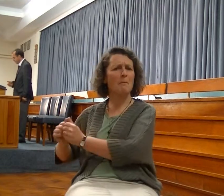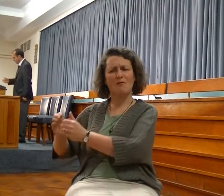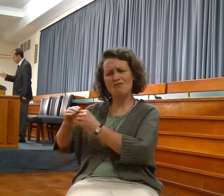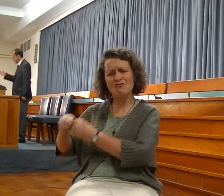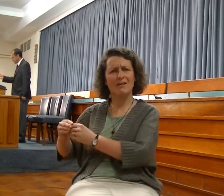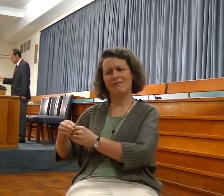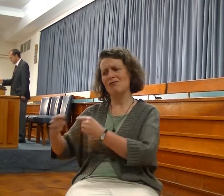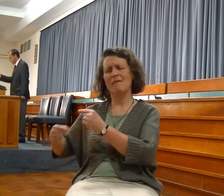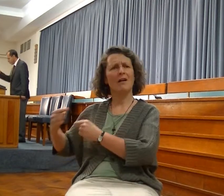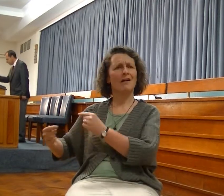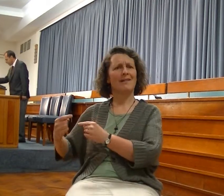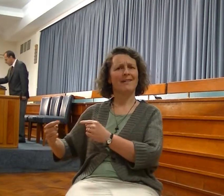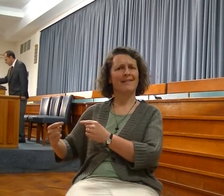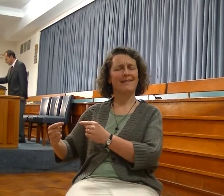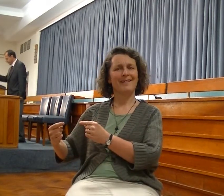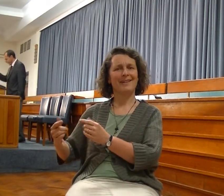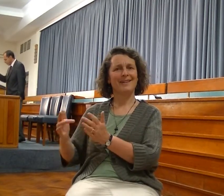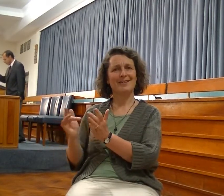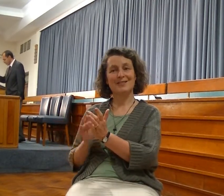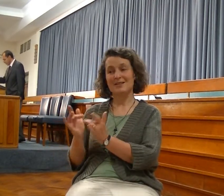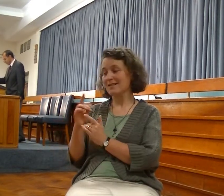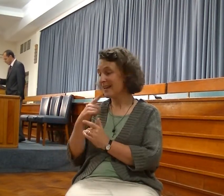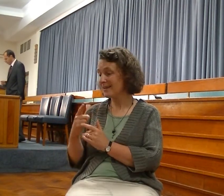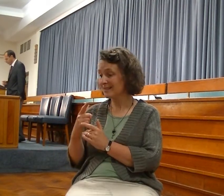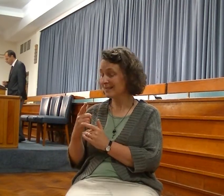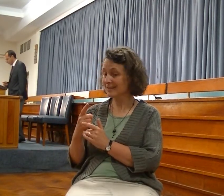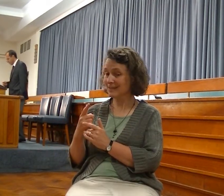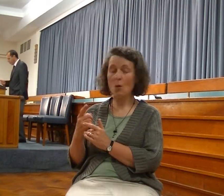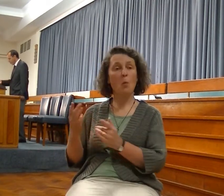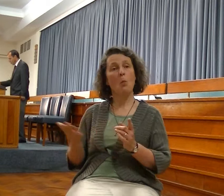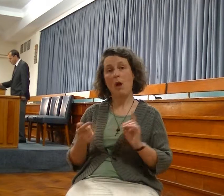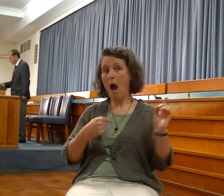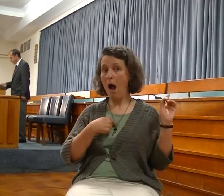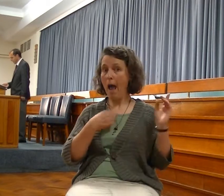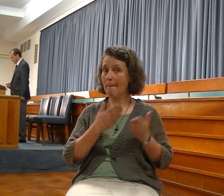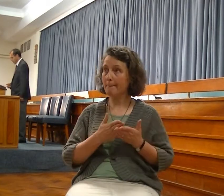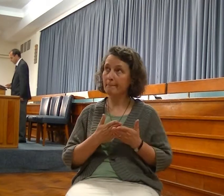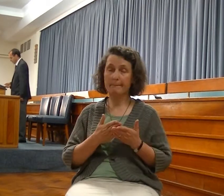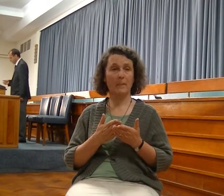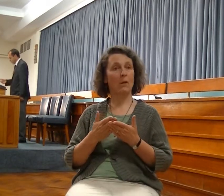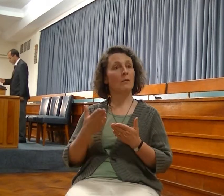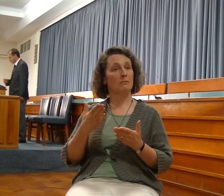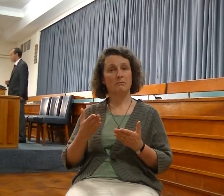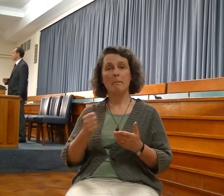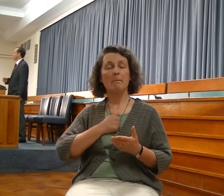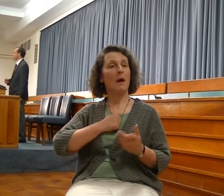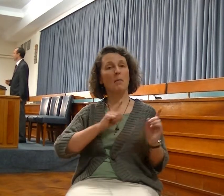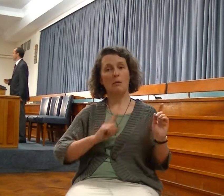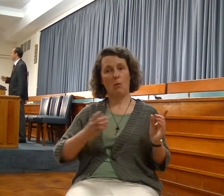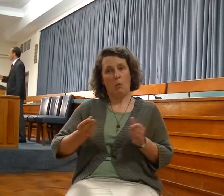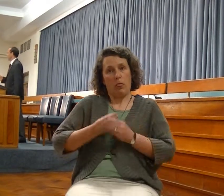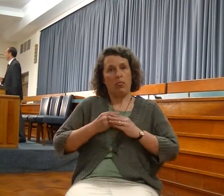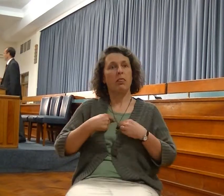and friendship forever. And as Jesus said, where I am, I want my people to be there. No more condemnation,